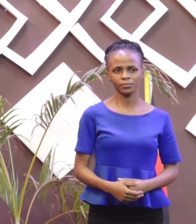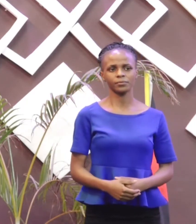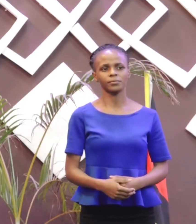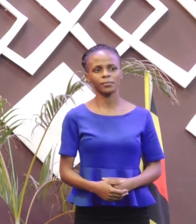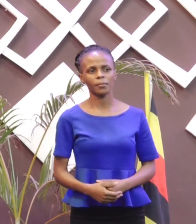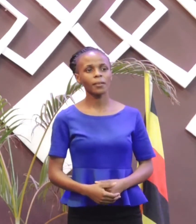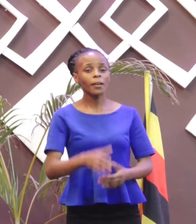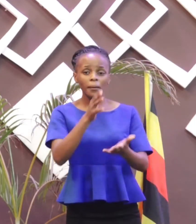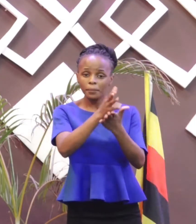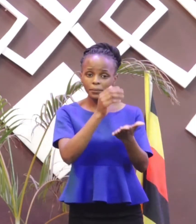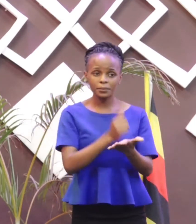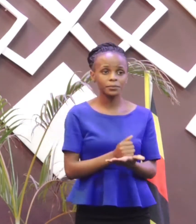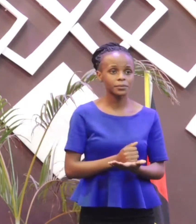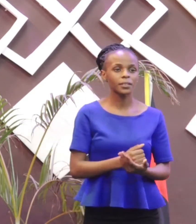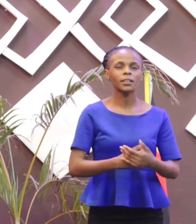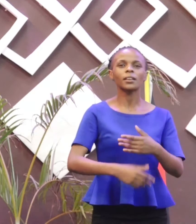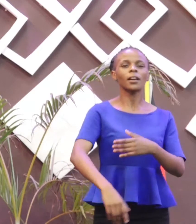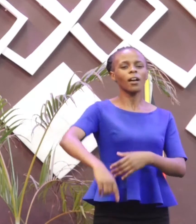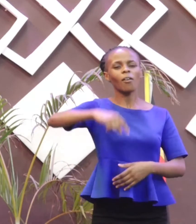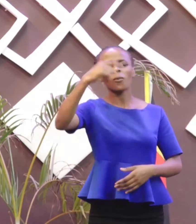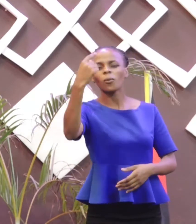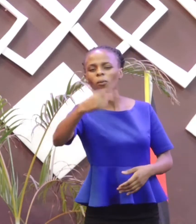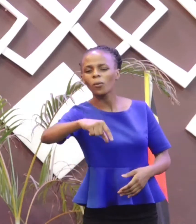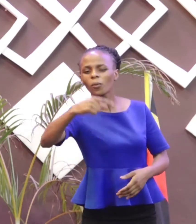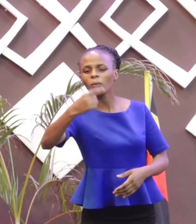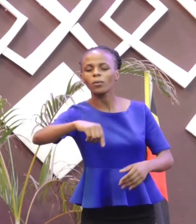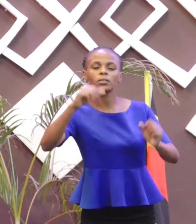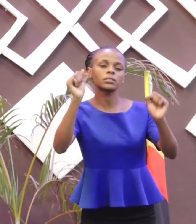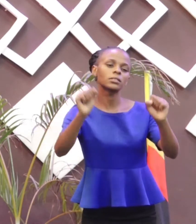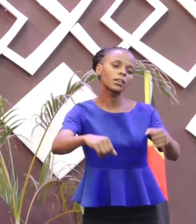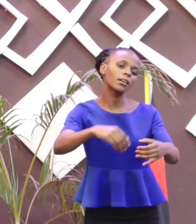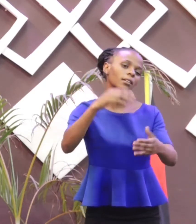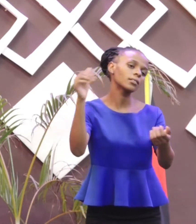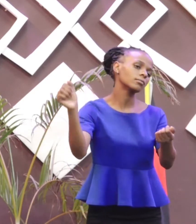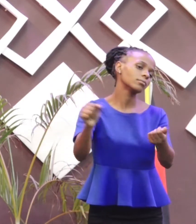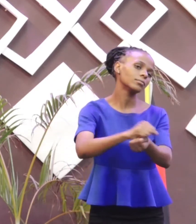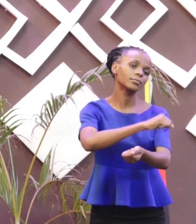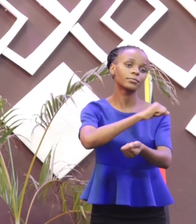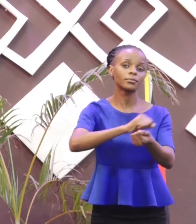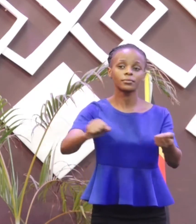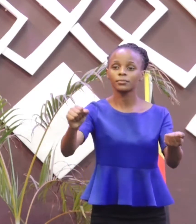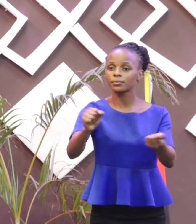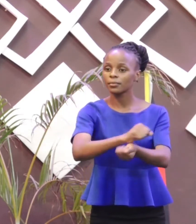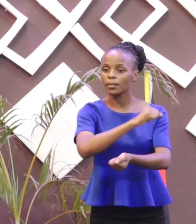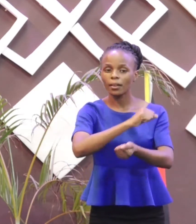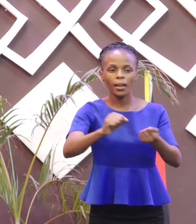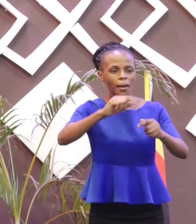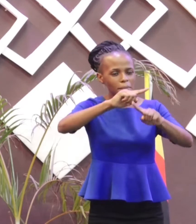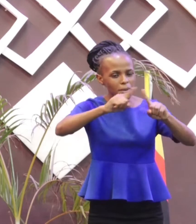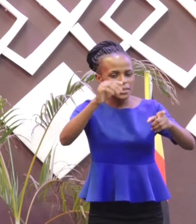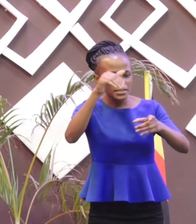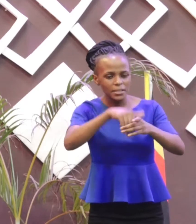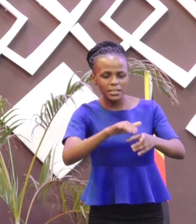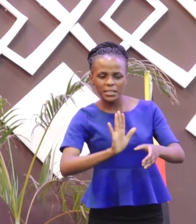zaabu. Because gold perishes. Kubanga zaabu egwao. But in its